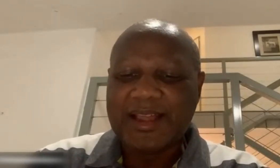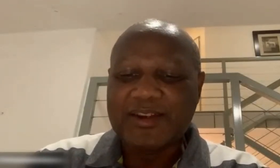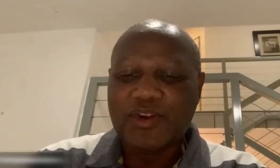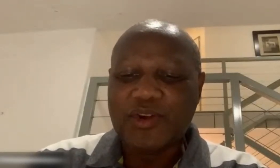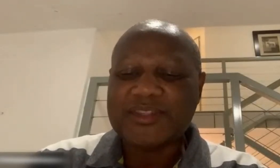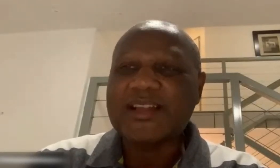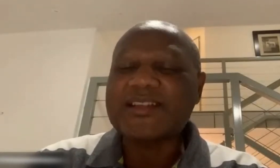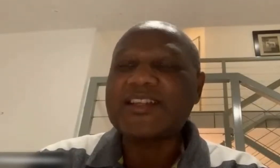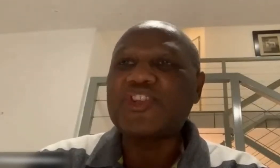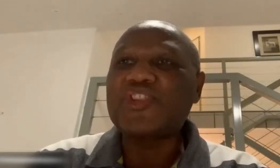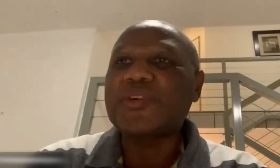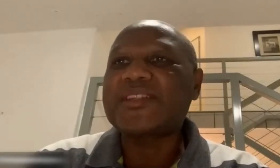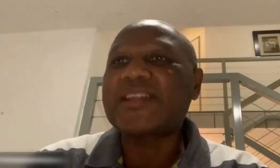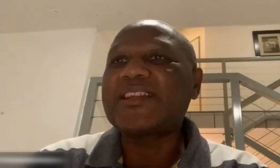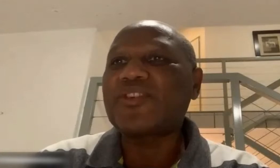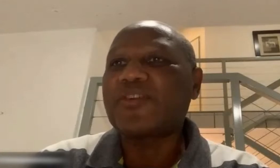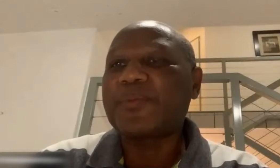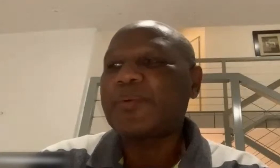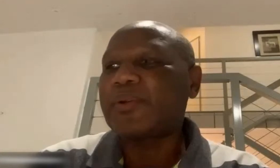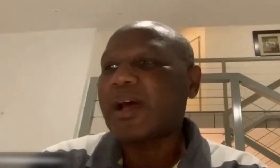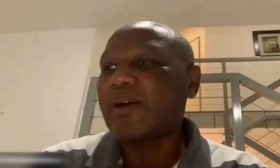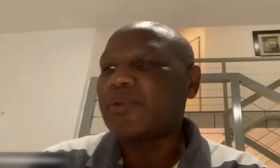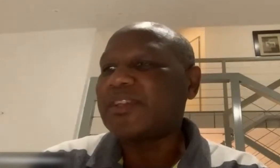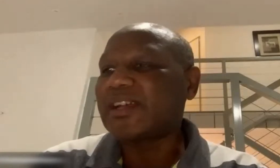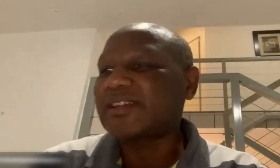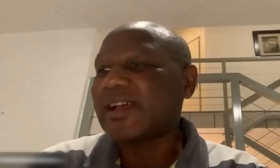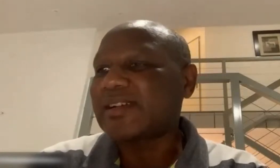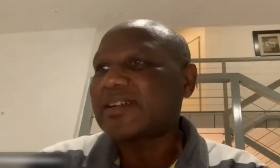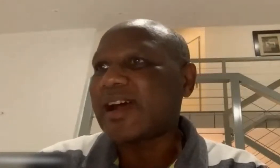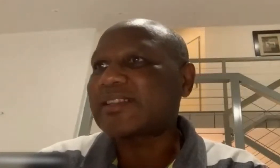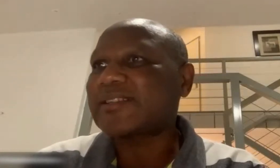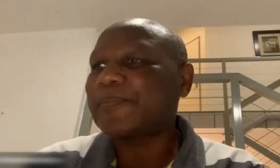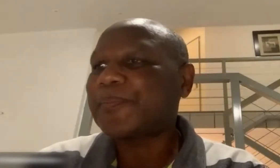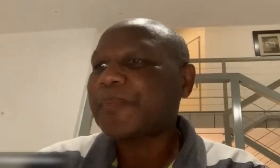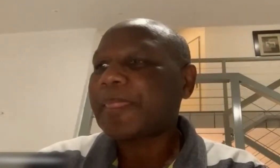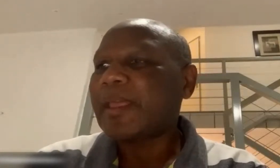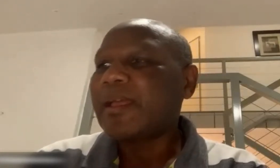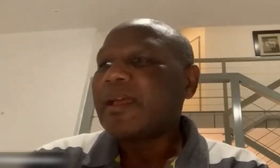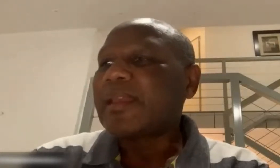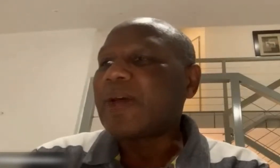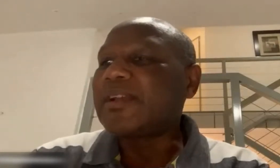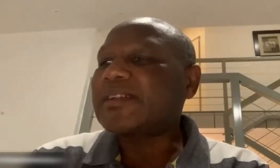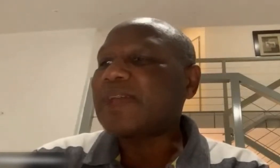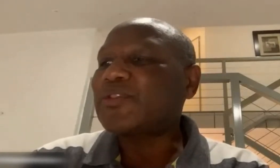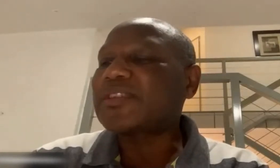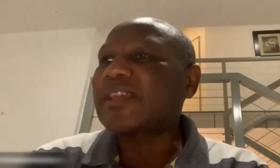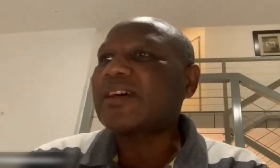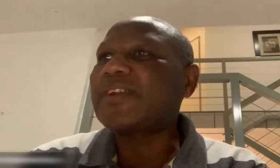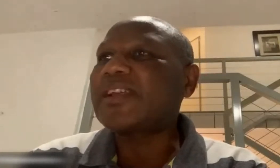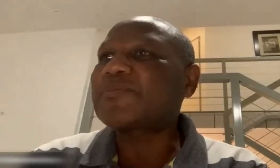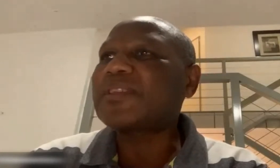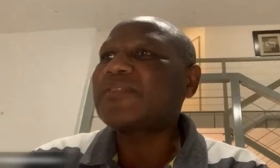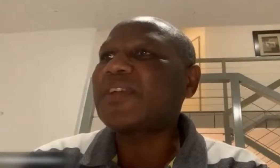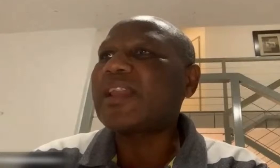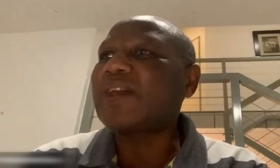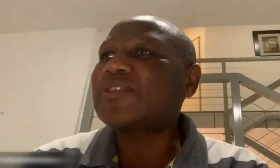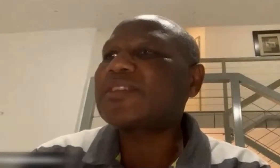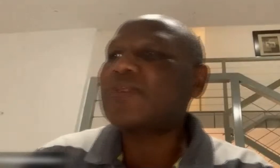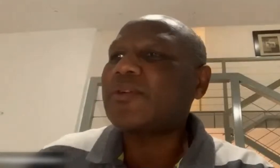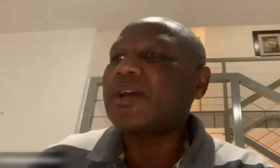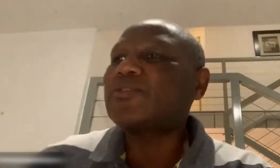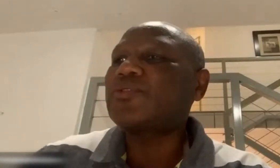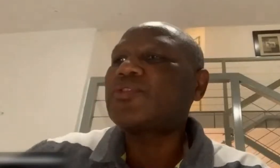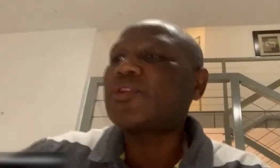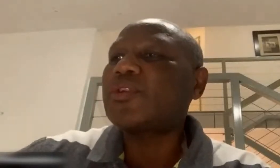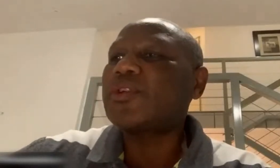and laws that ensures dignity of people who inject drugs. Now, when it comes to South Africa specifically, I just